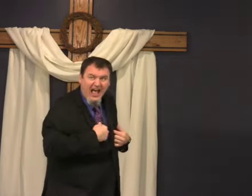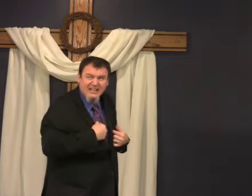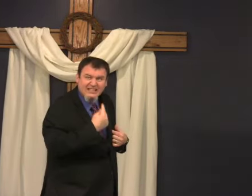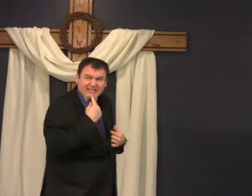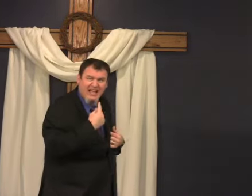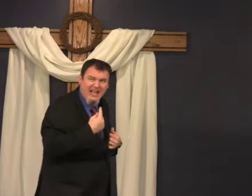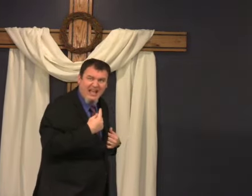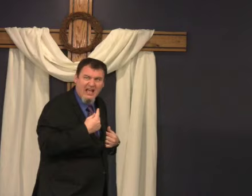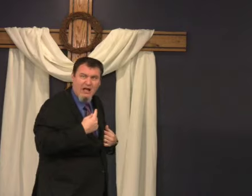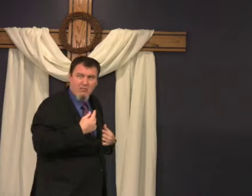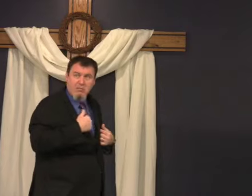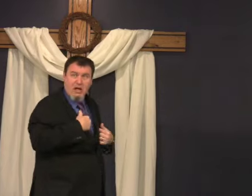If I should say,